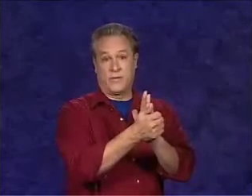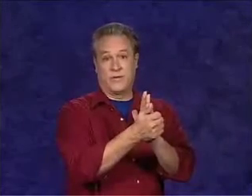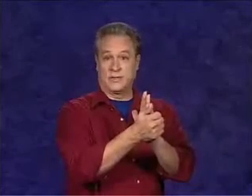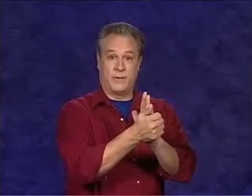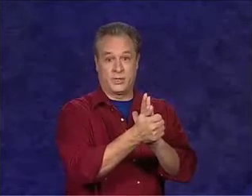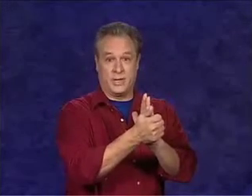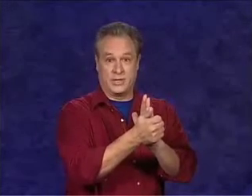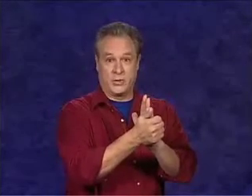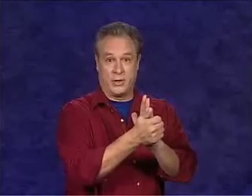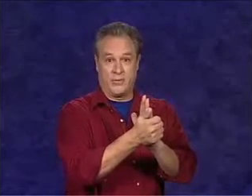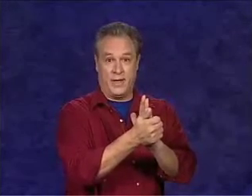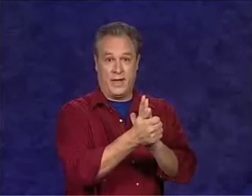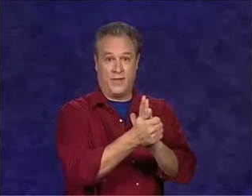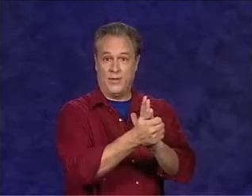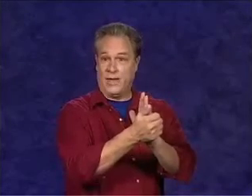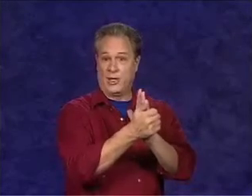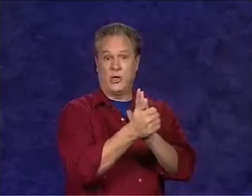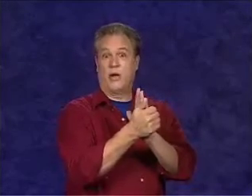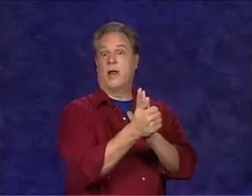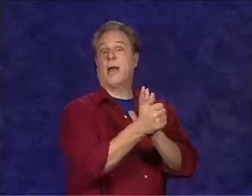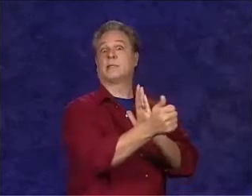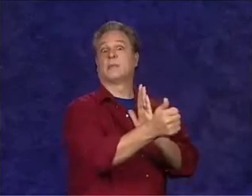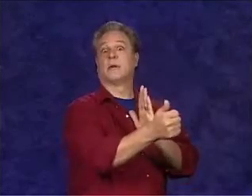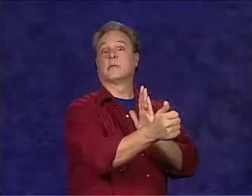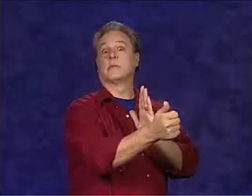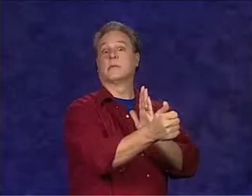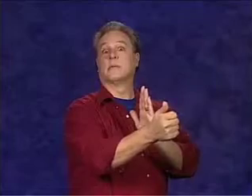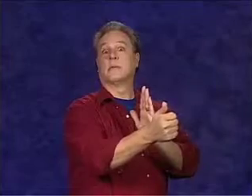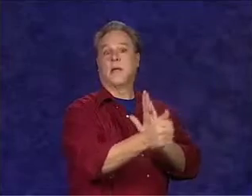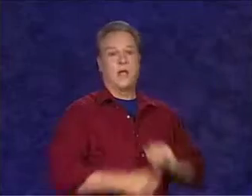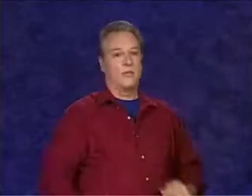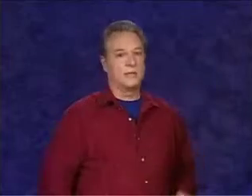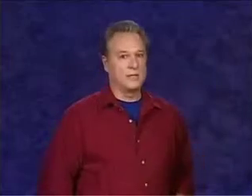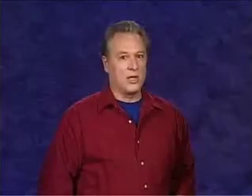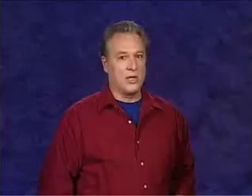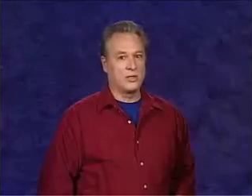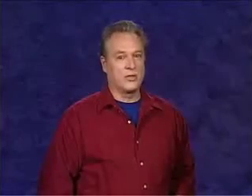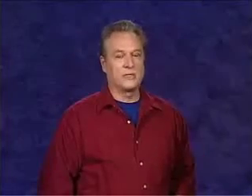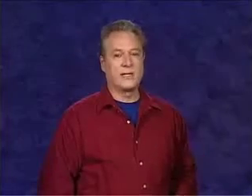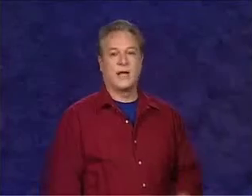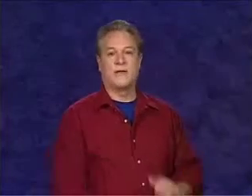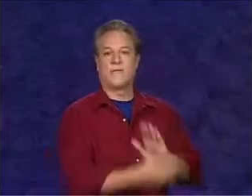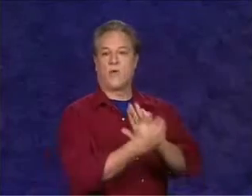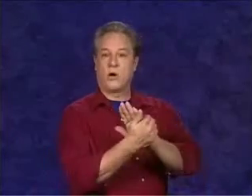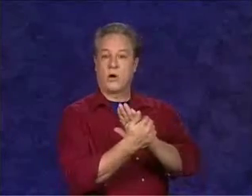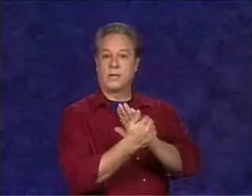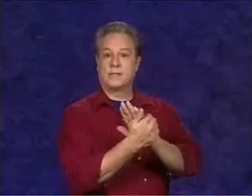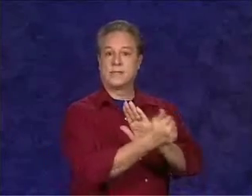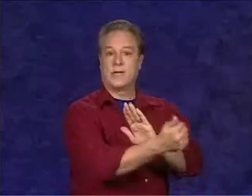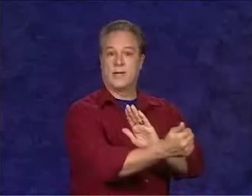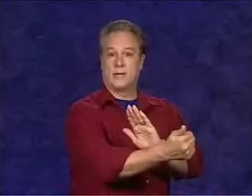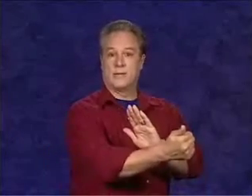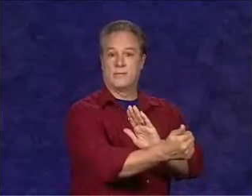this specialized career path and you're an expert. This is also the sign for skill.